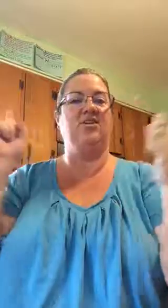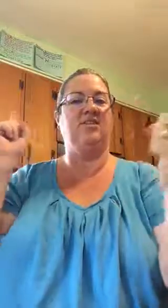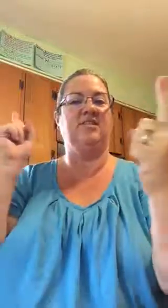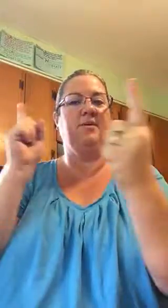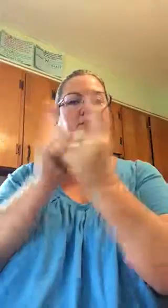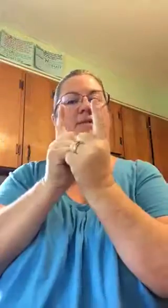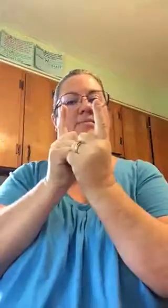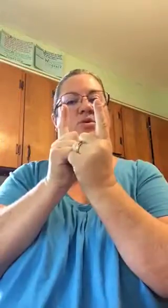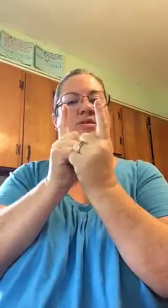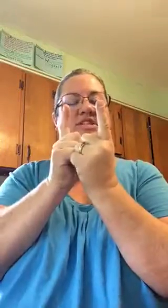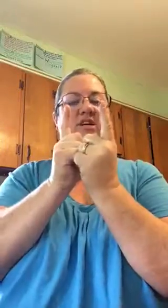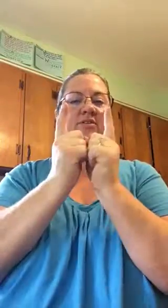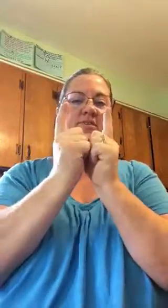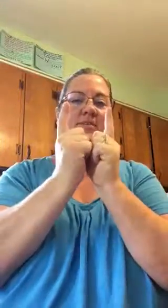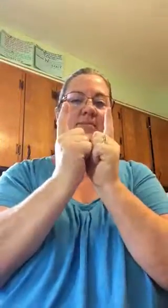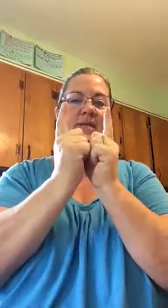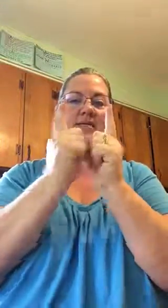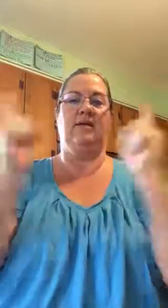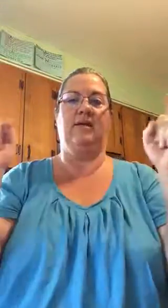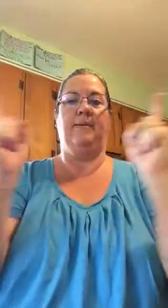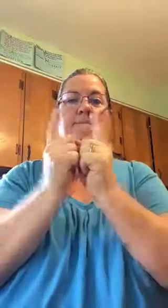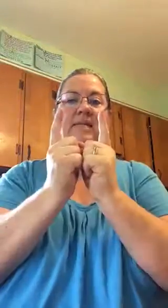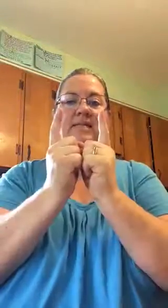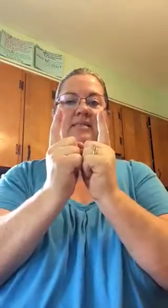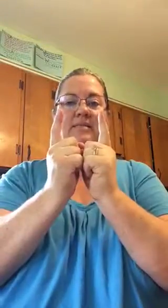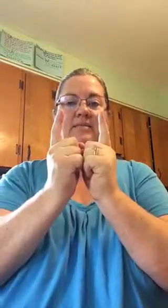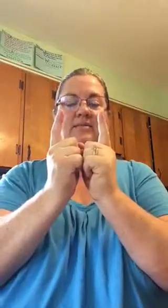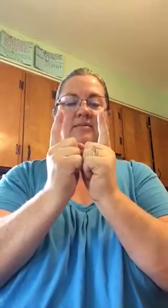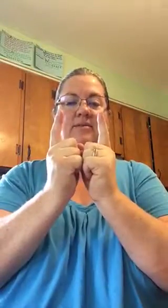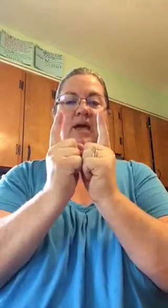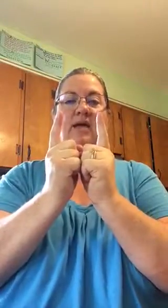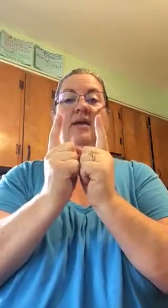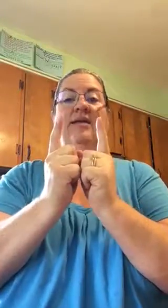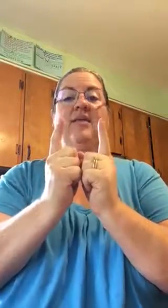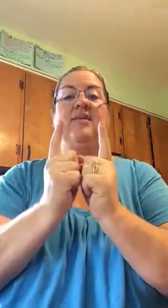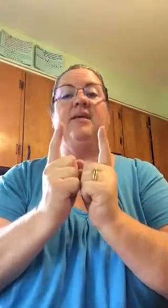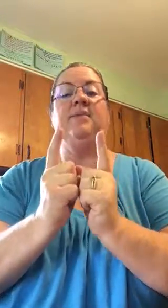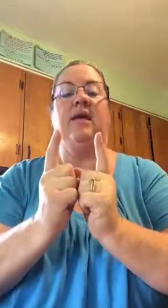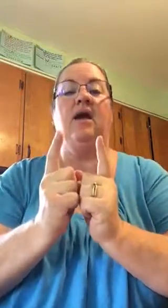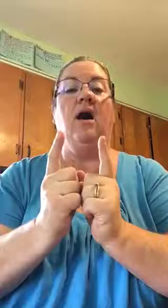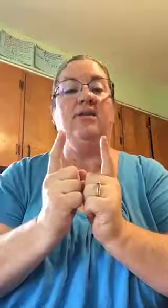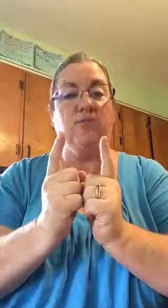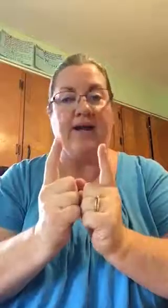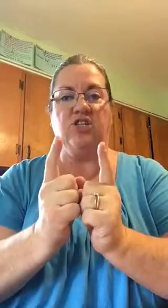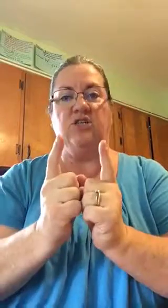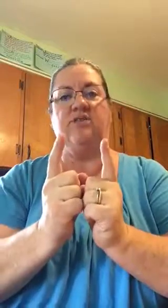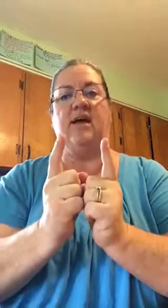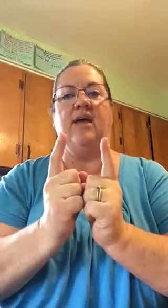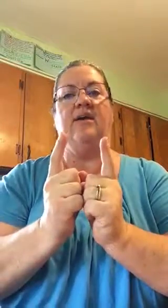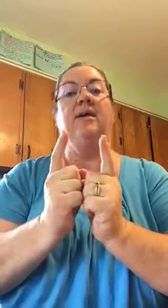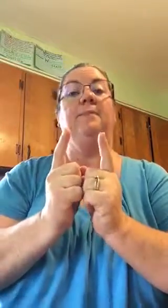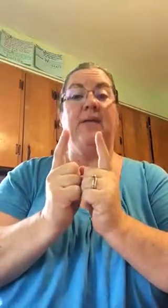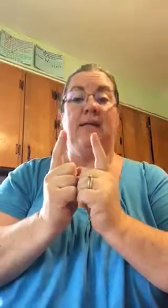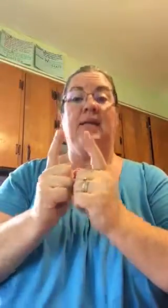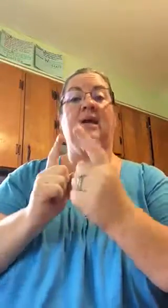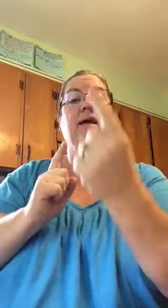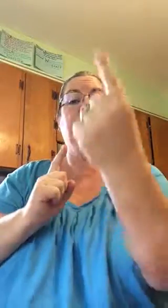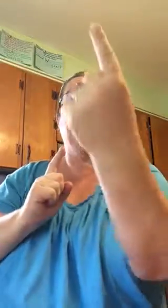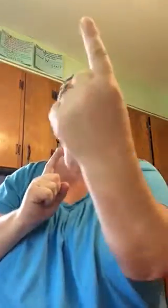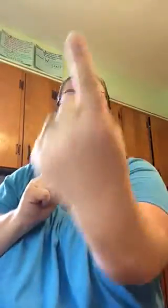just bring them towards each other until they meet. Meet. Okay? Now this can be a directional sign, meaning I can